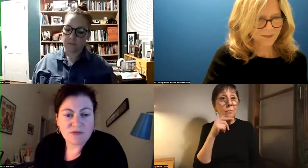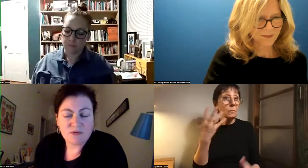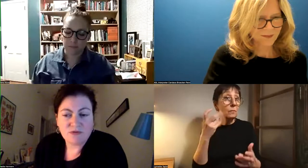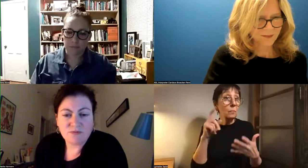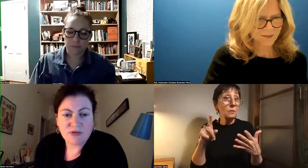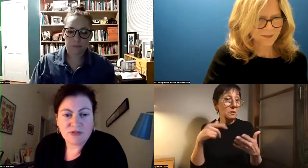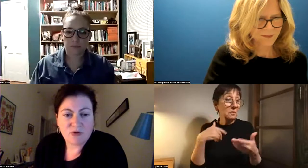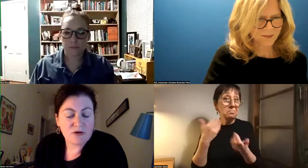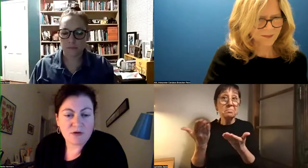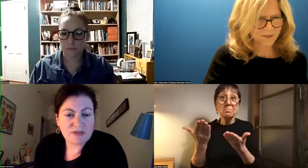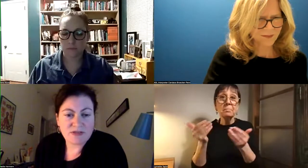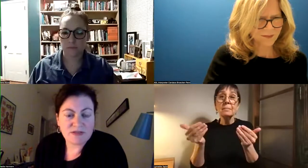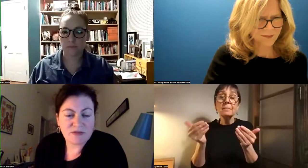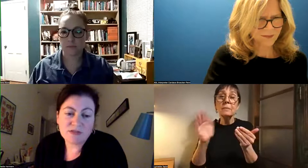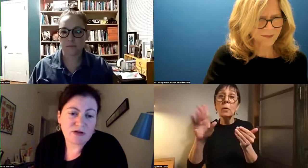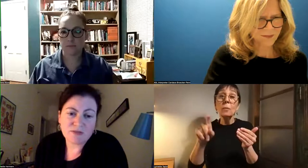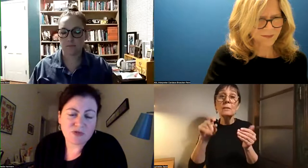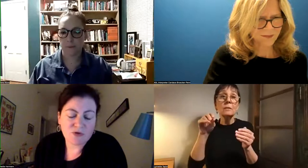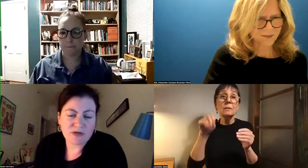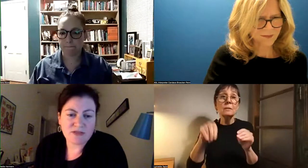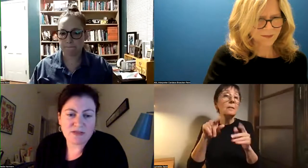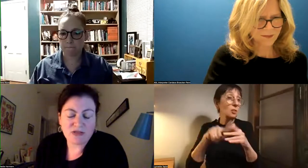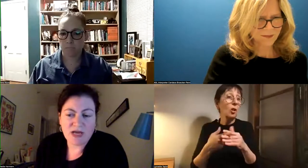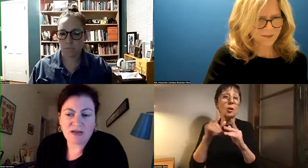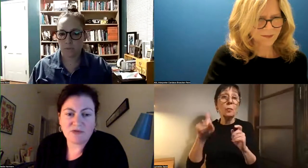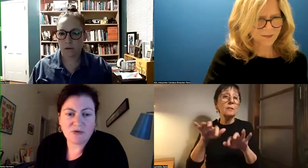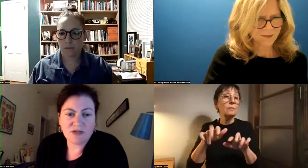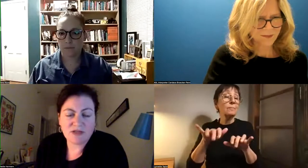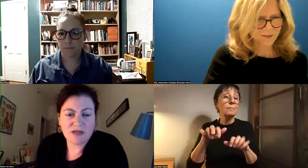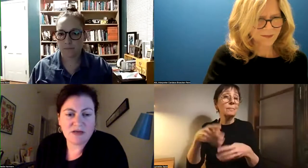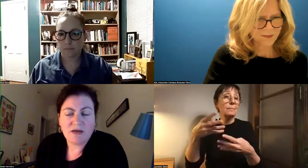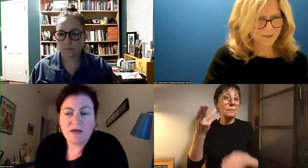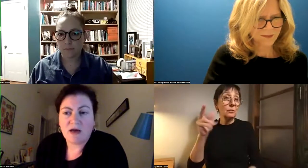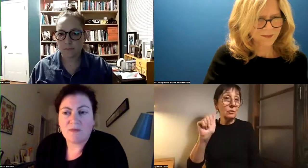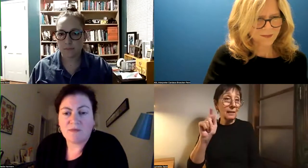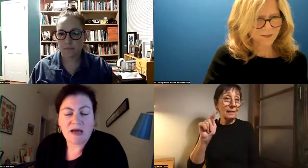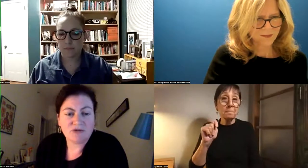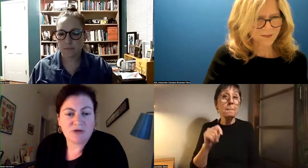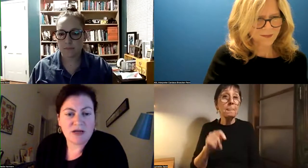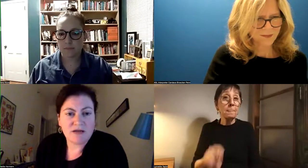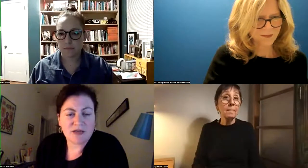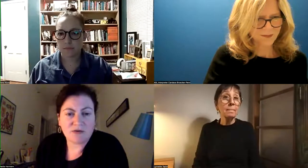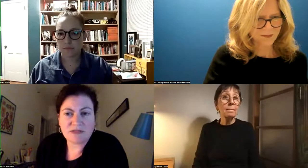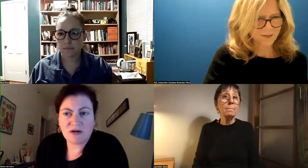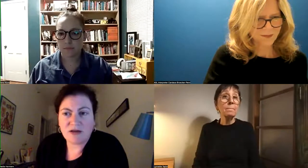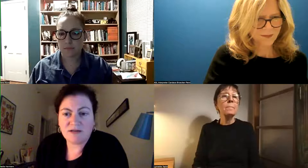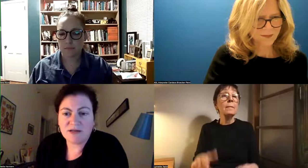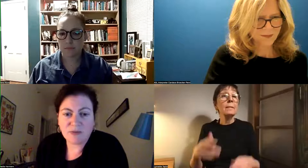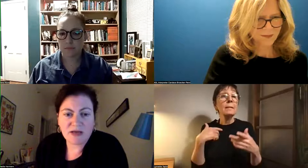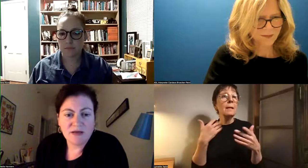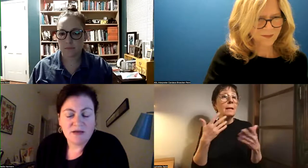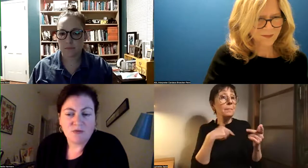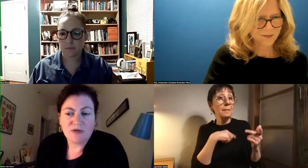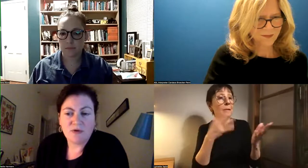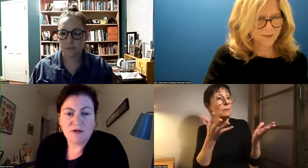you to put your questions. You can start to put your questions in the chat if you wish. And then after I talk with Sarah a little